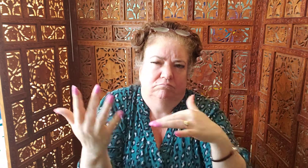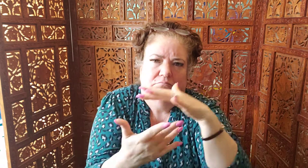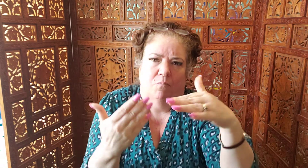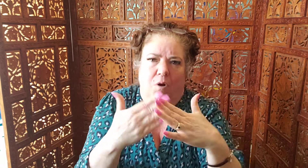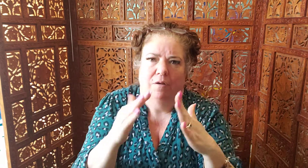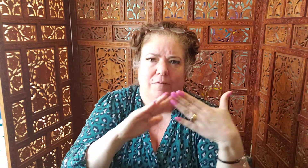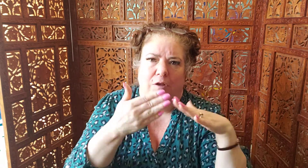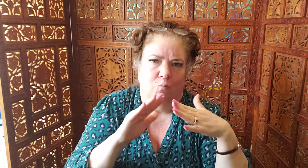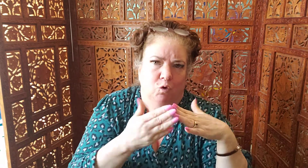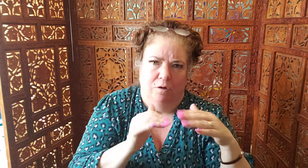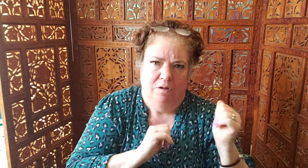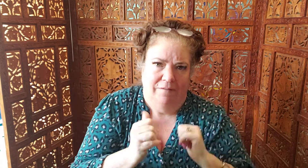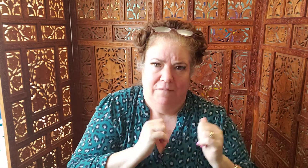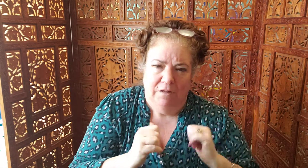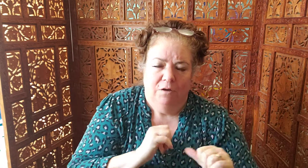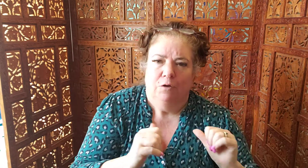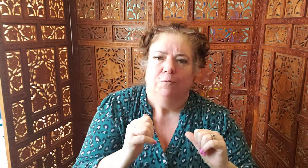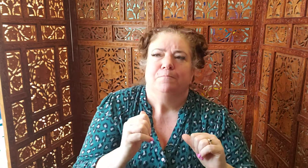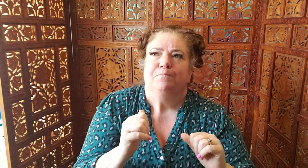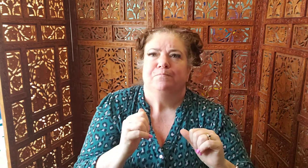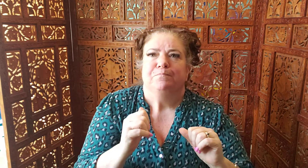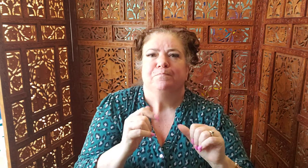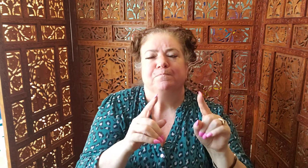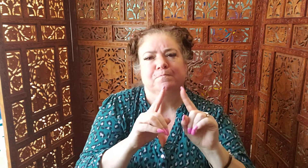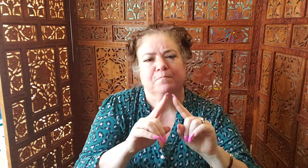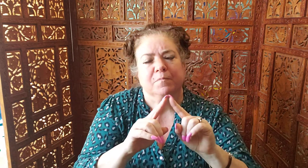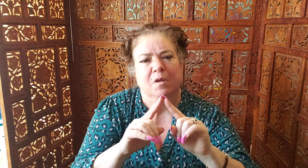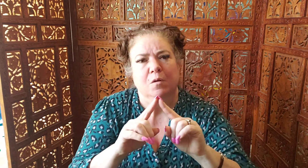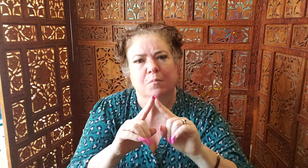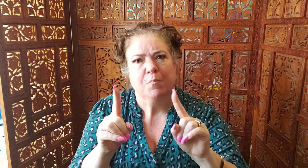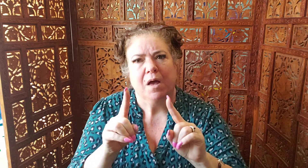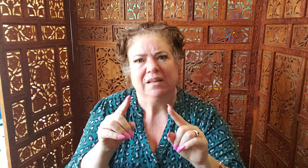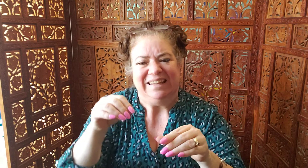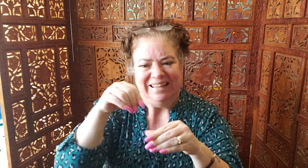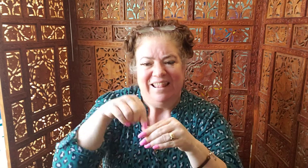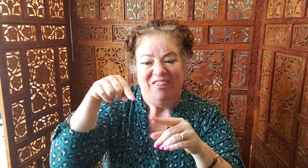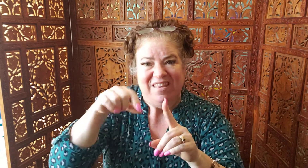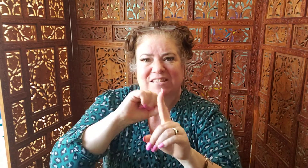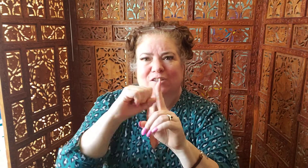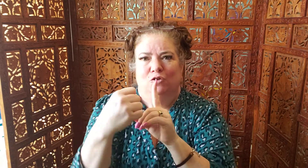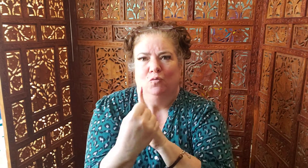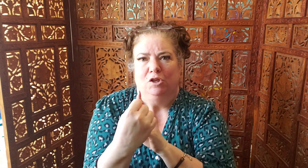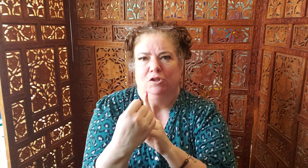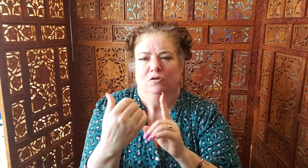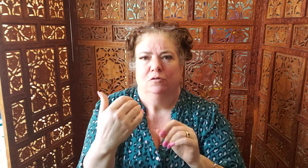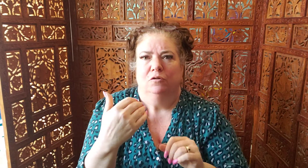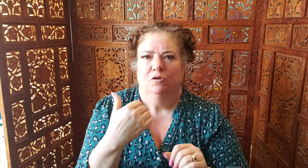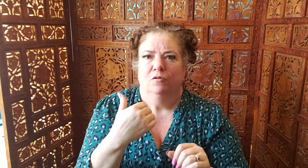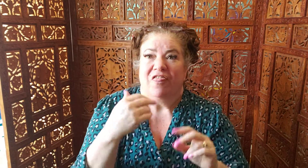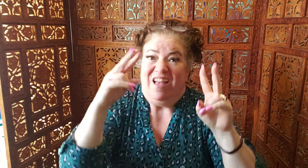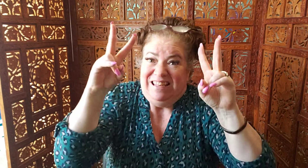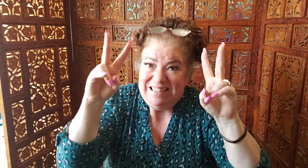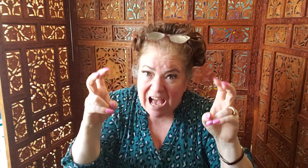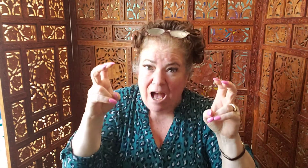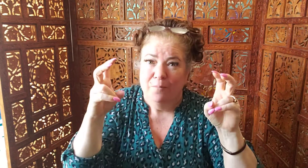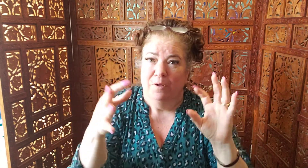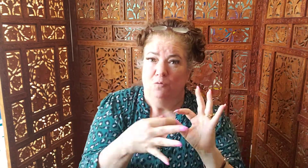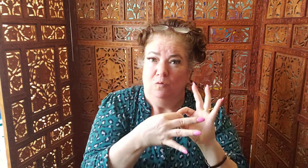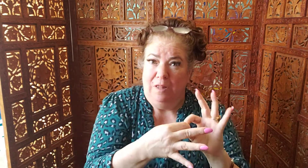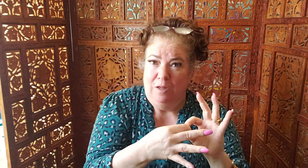money to make it count, and in this situation you had a topic that was very, very crucial, and